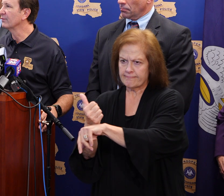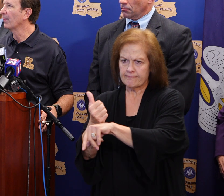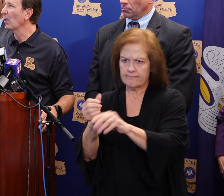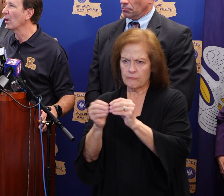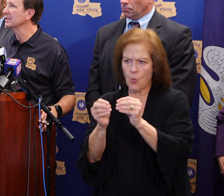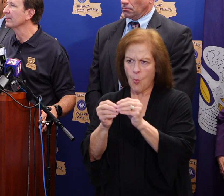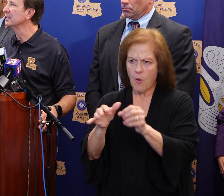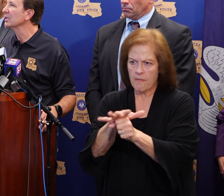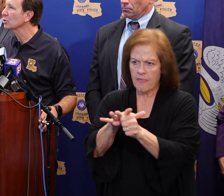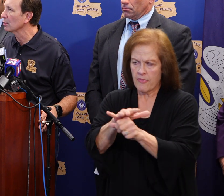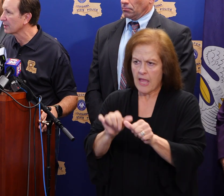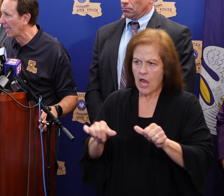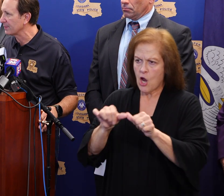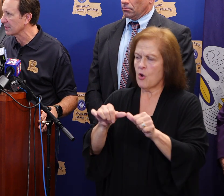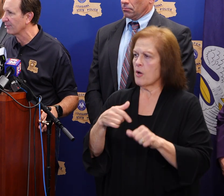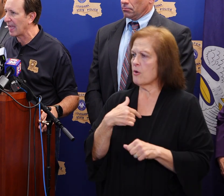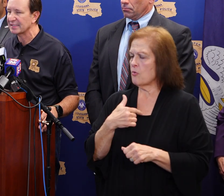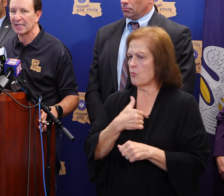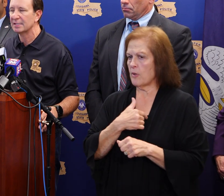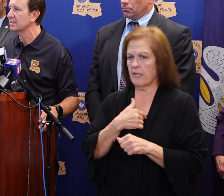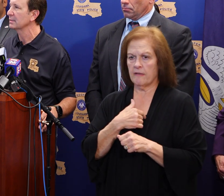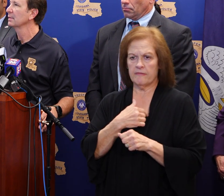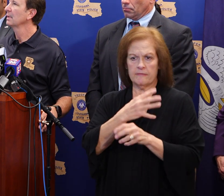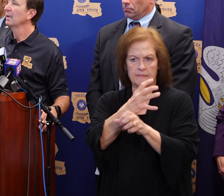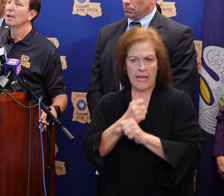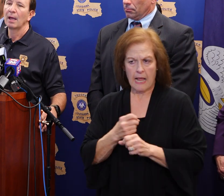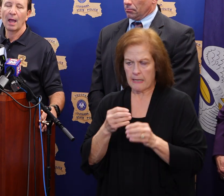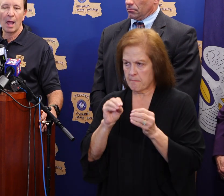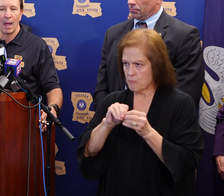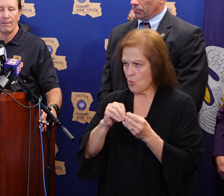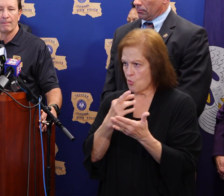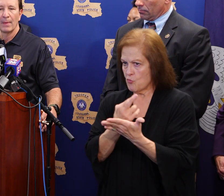We have deployed some additional types of assets.